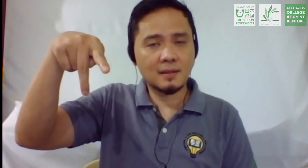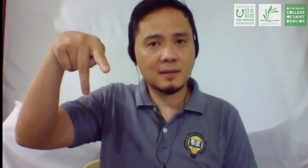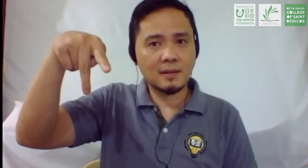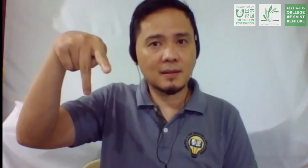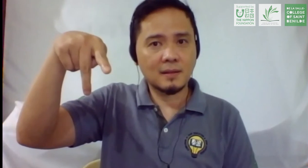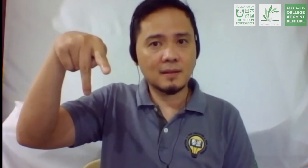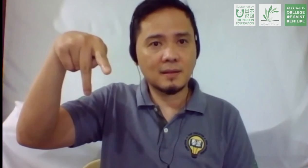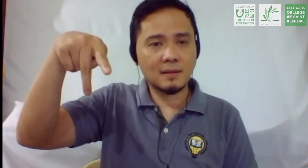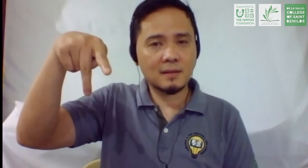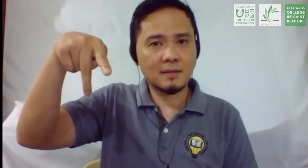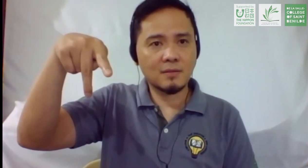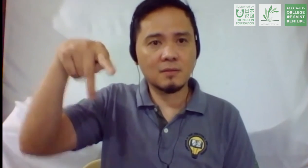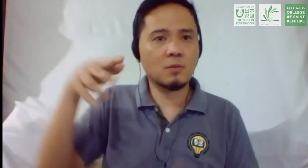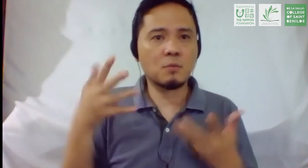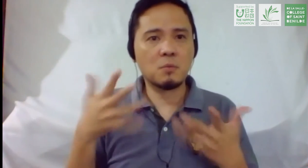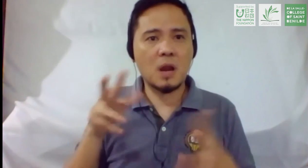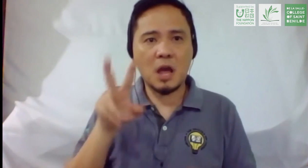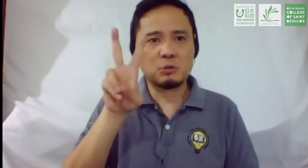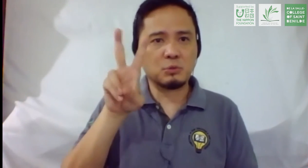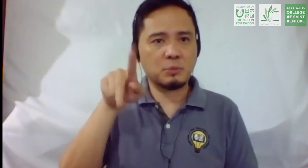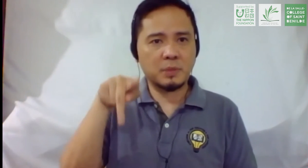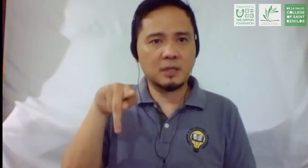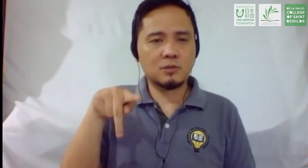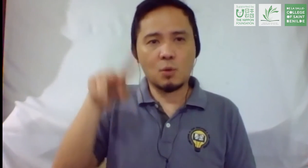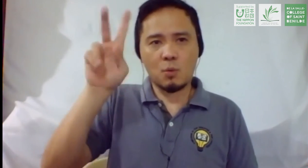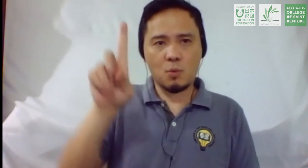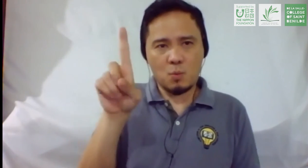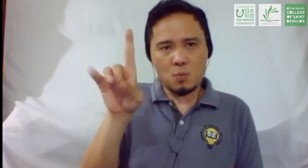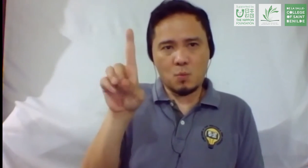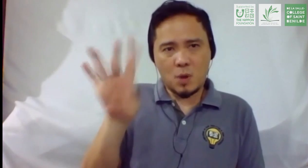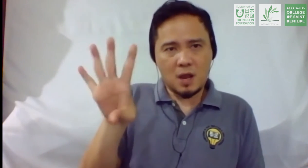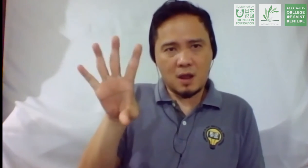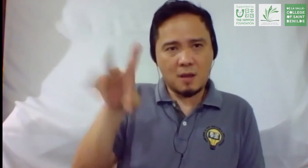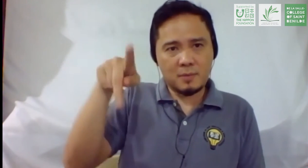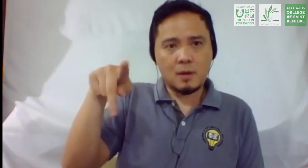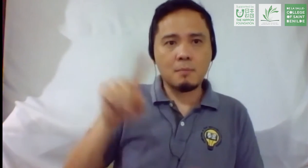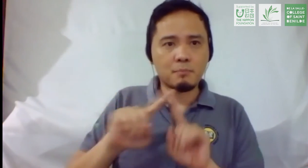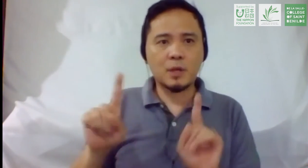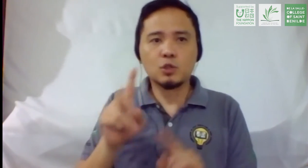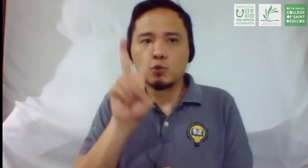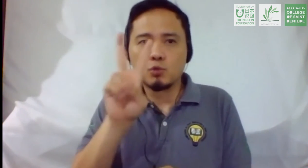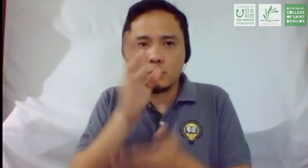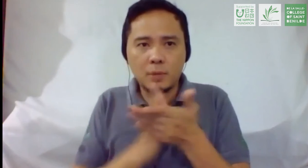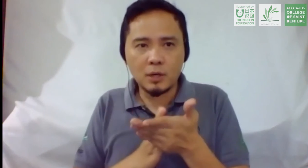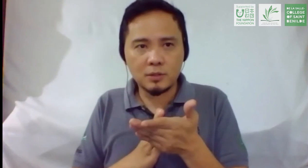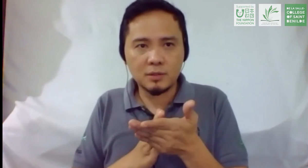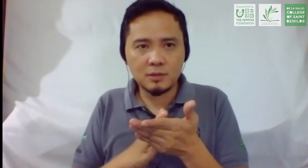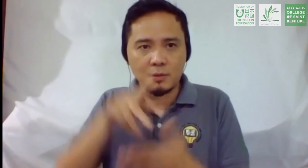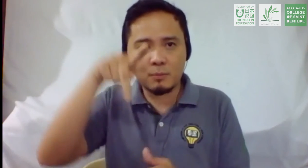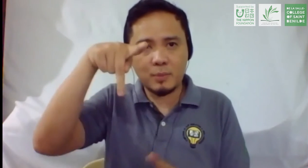You don't have two predicates. You just have one predicate, but you have two parts to the predicate.